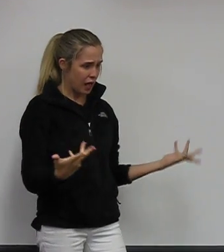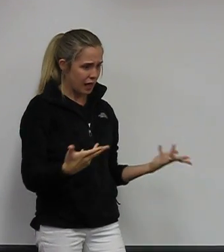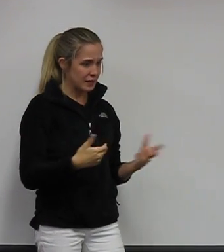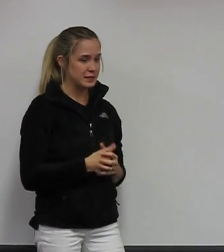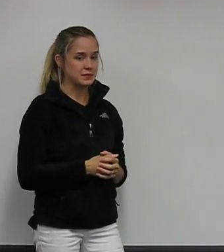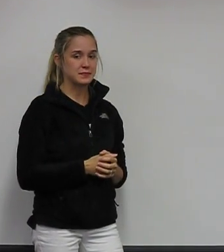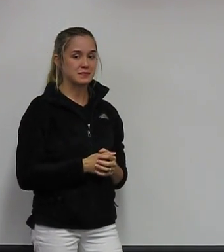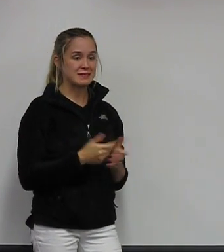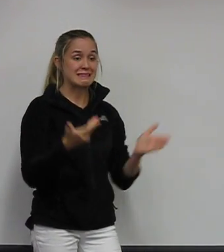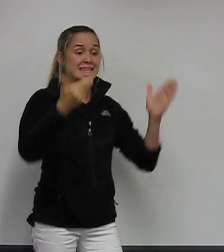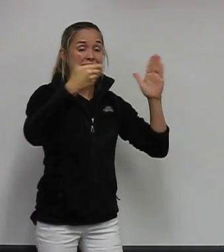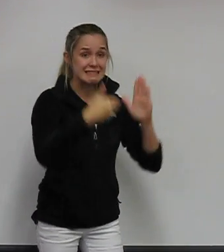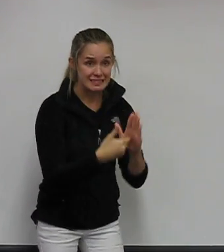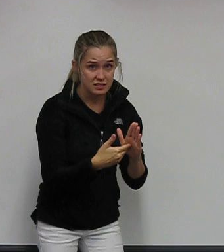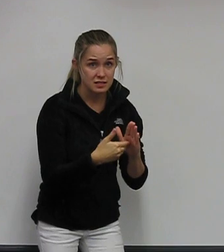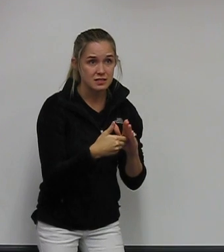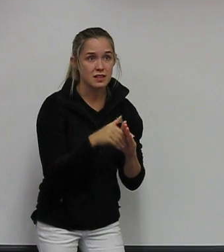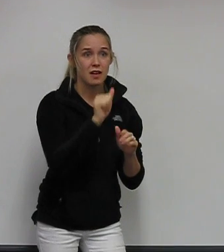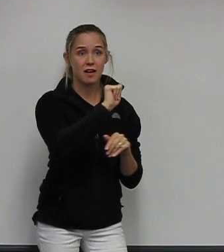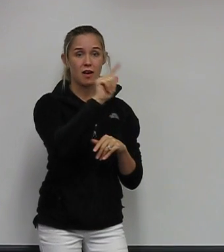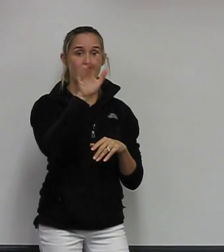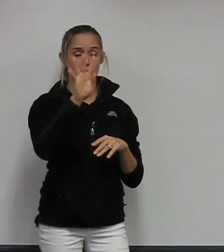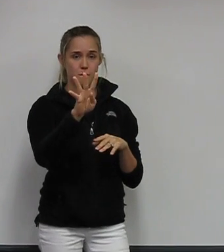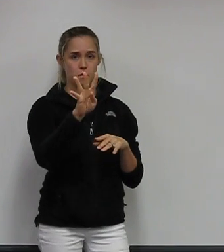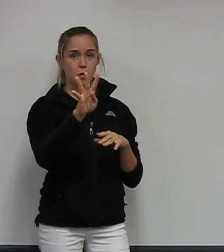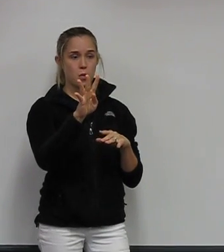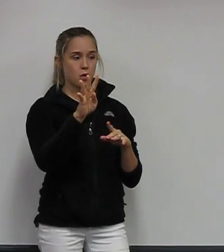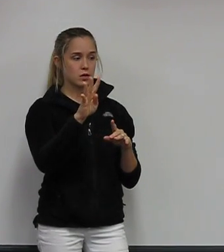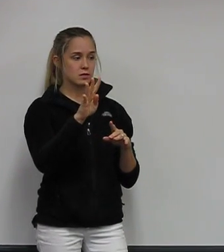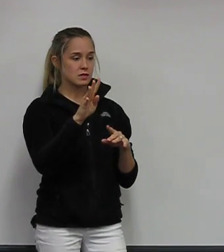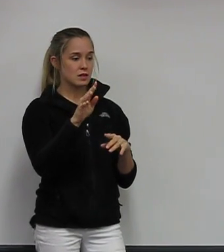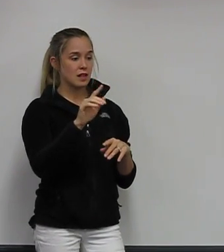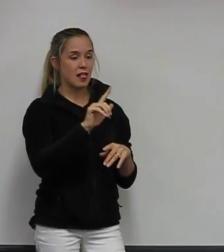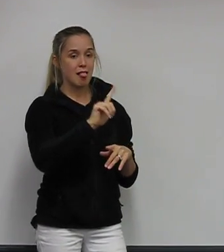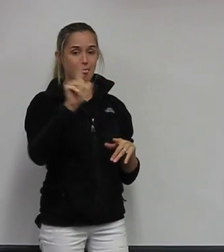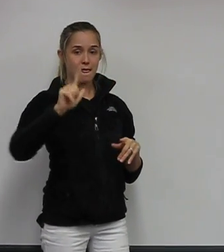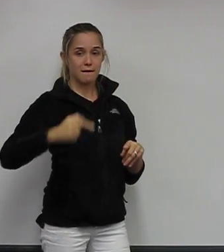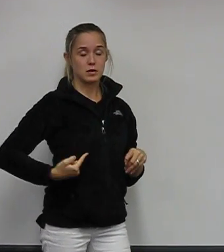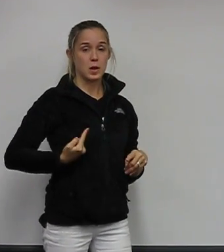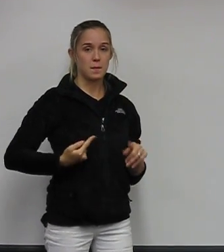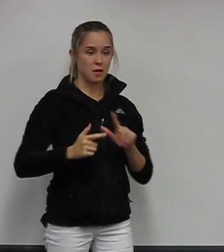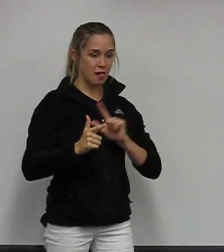Again, we want to emphasize the all four quadrant approach, right, left upper, left and right lower.